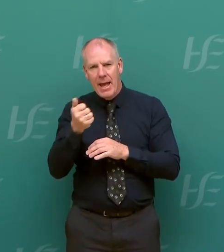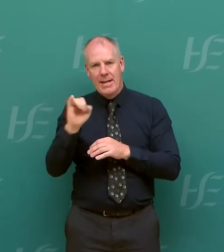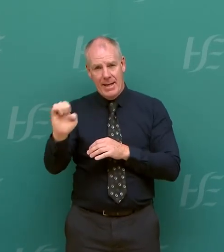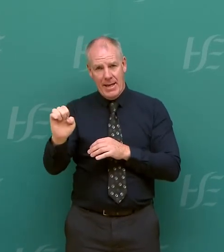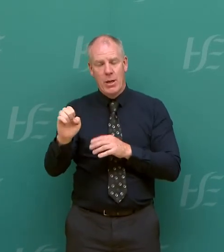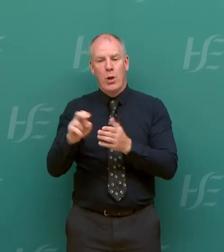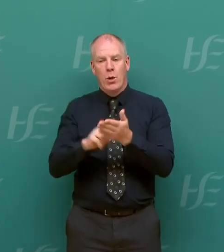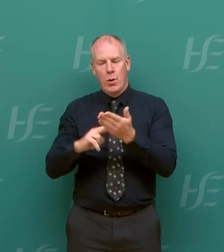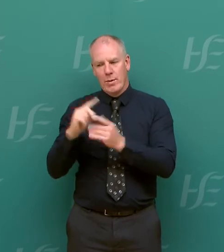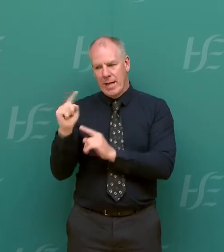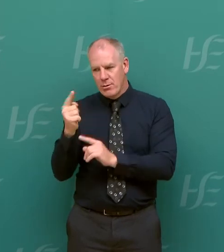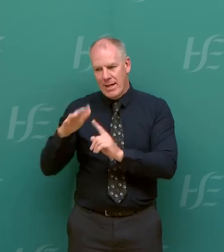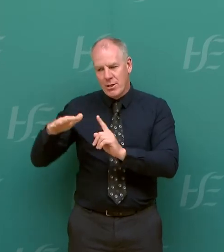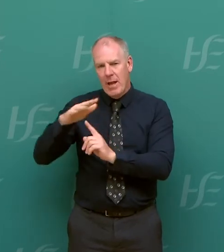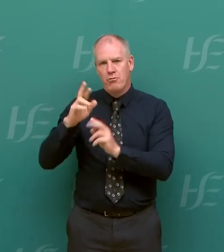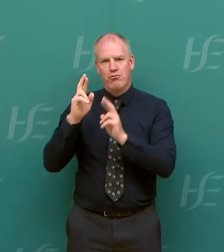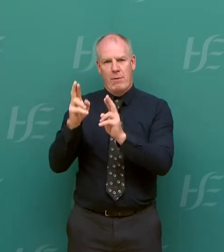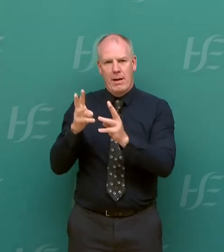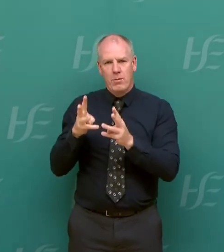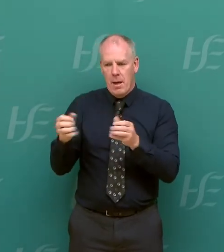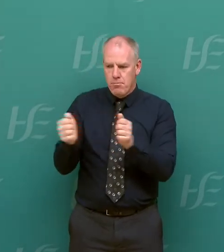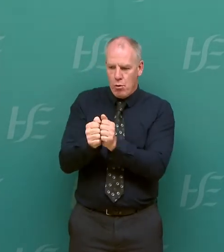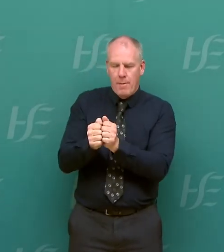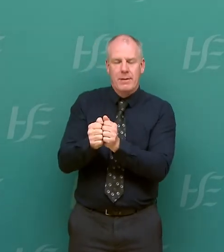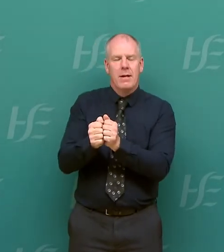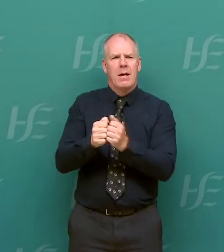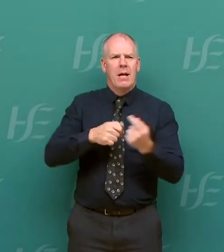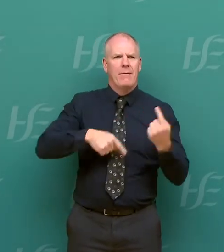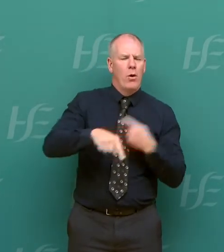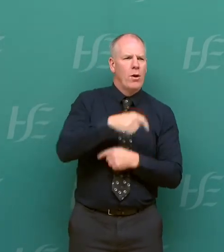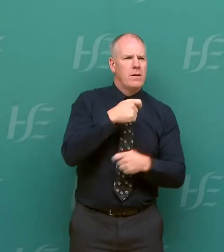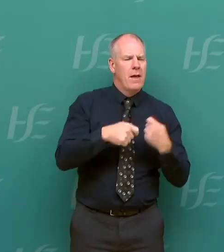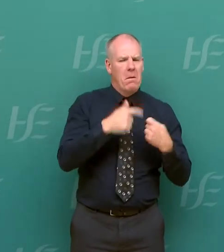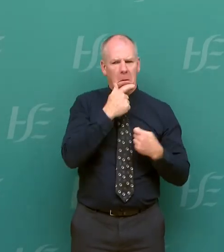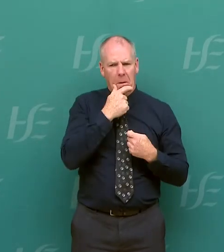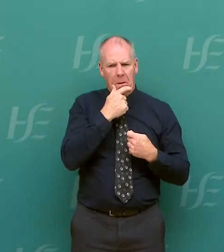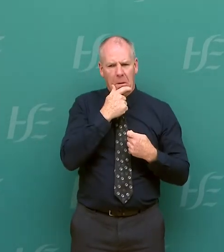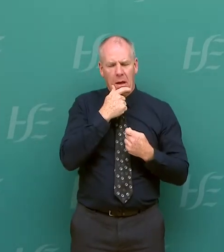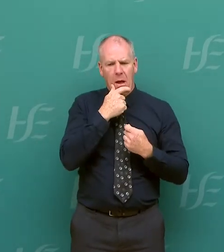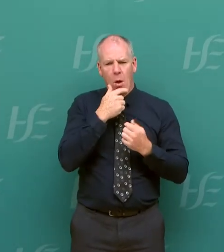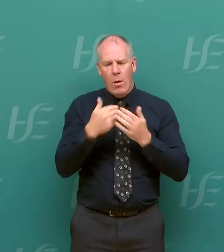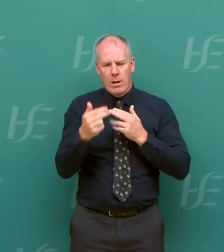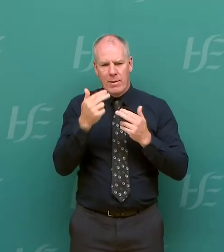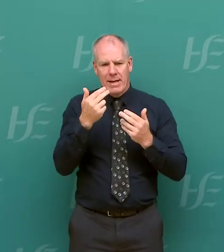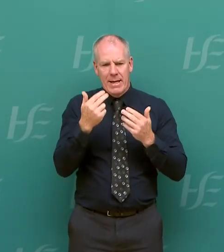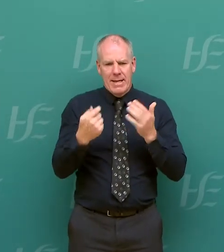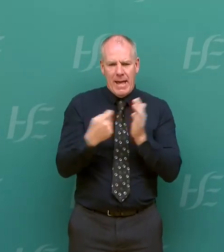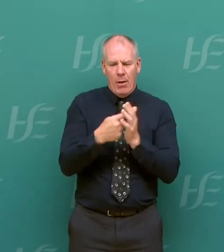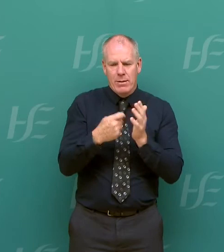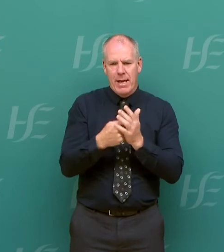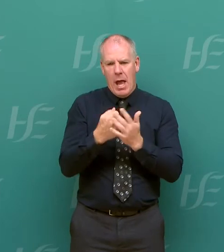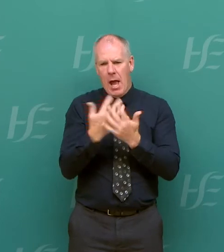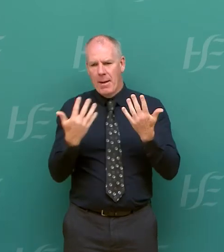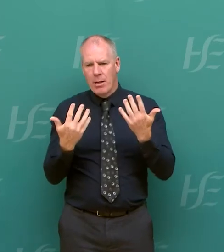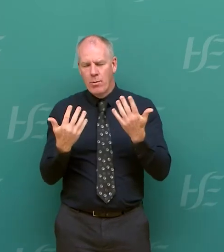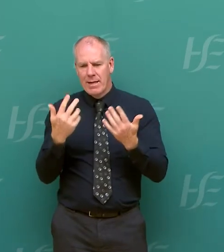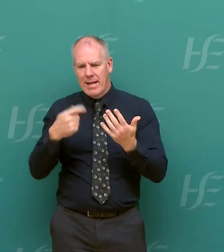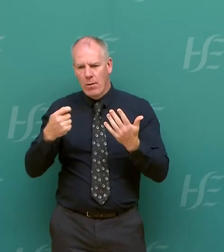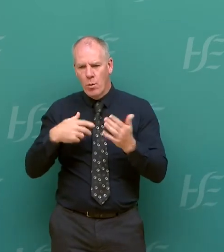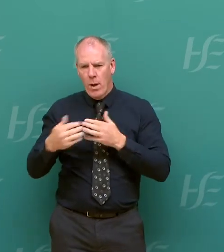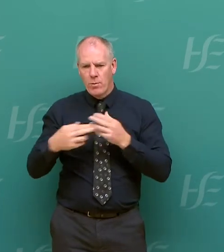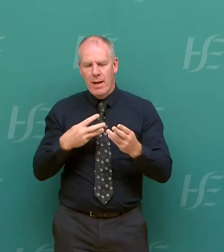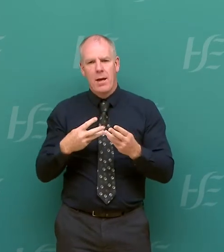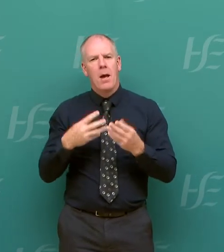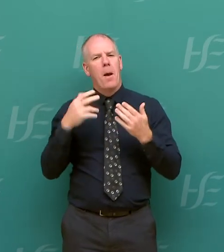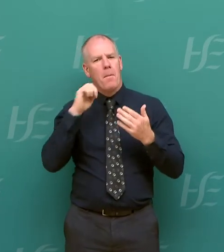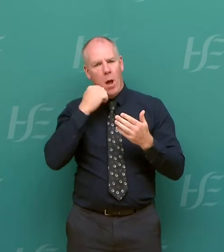areas appropriately. And, you know, for us that does raise the question of what are we counting and how are we counting it now, because we are moving people in different ways